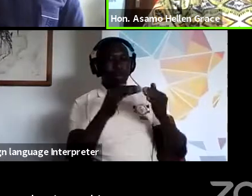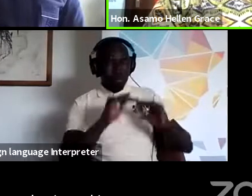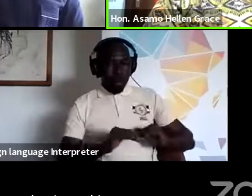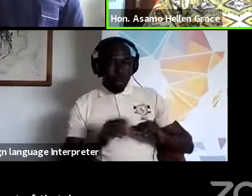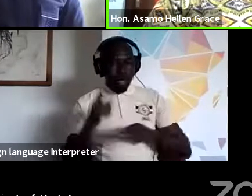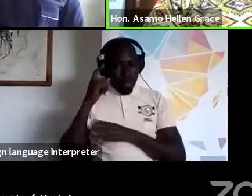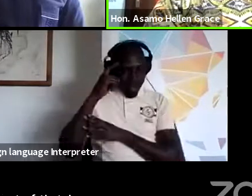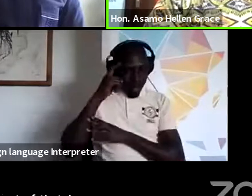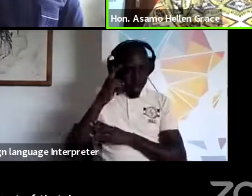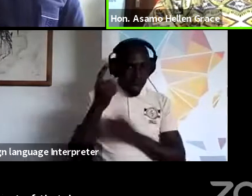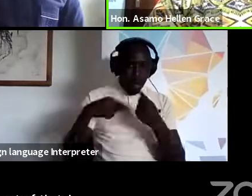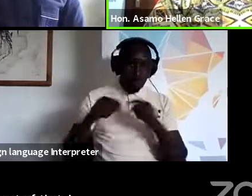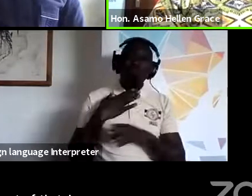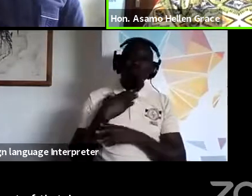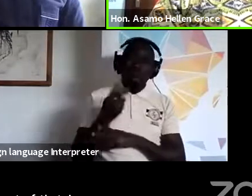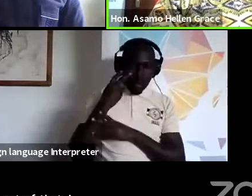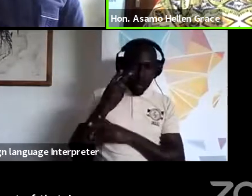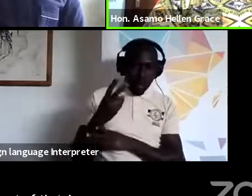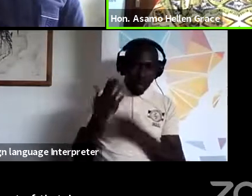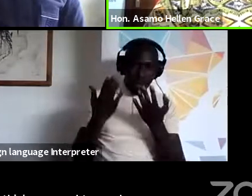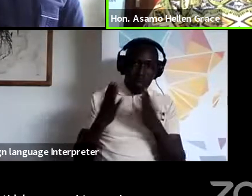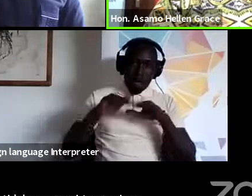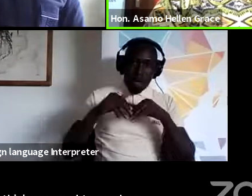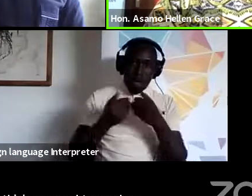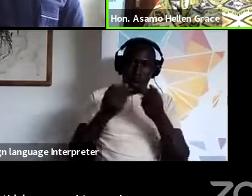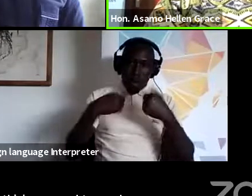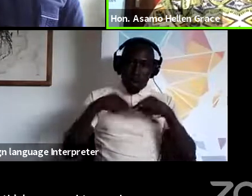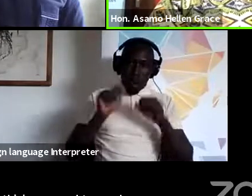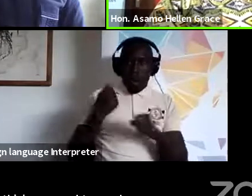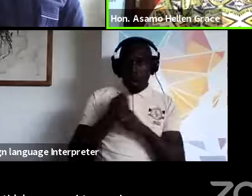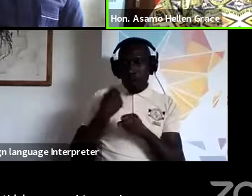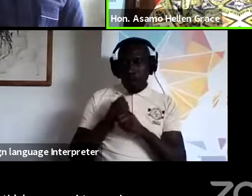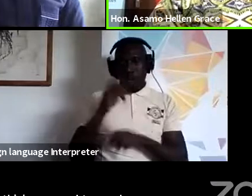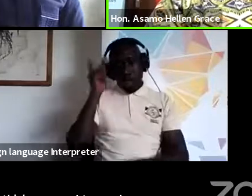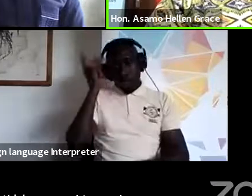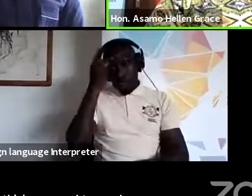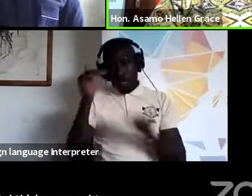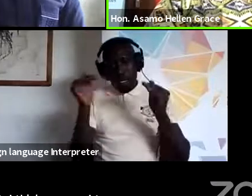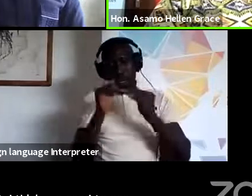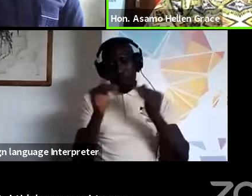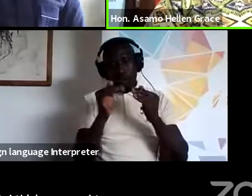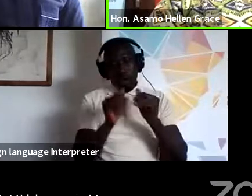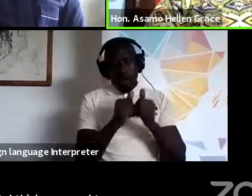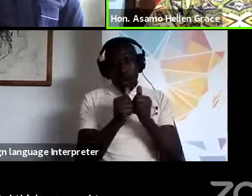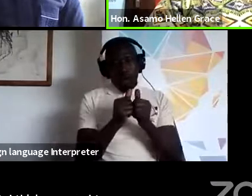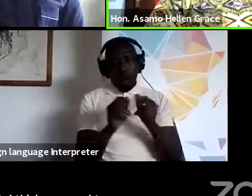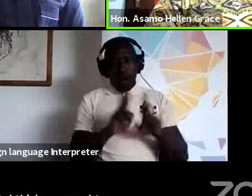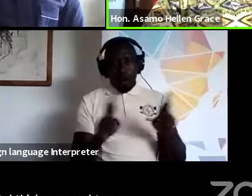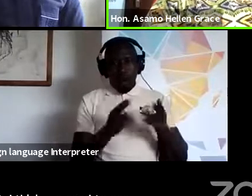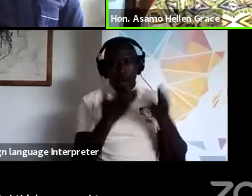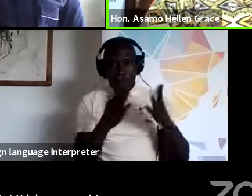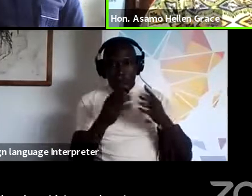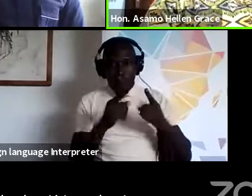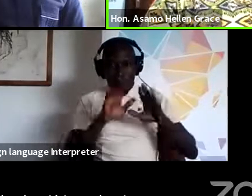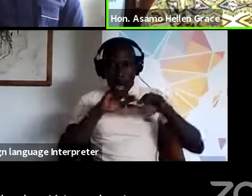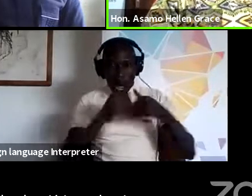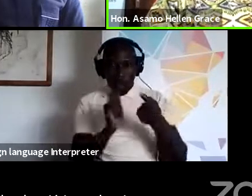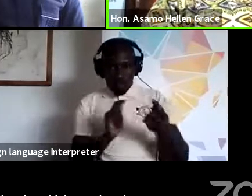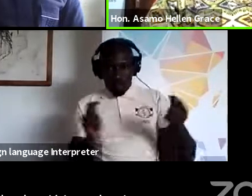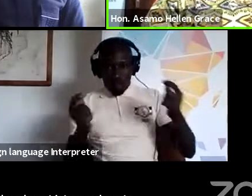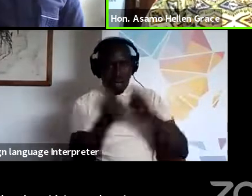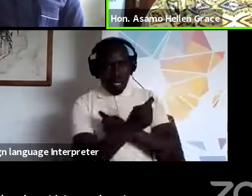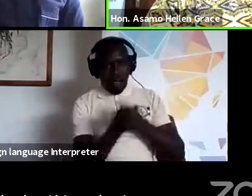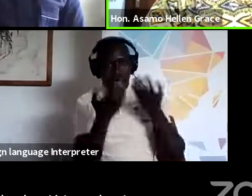I think we need to see how we can work at our policy levels, which we already have, but how do we translate this